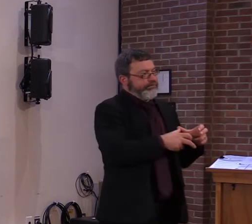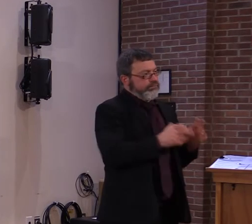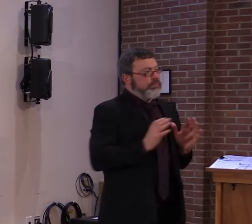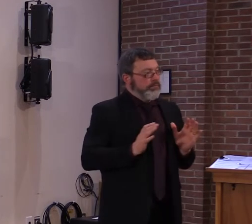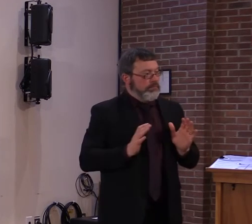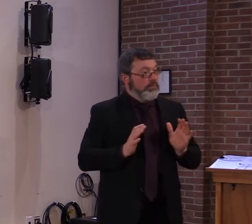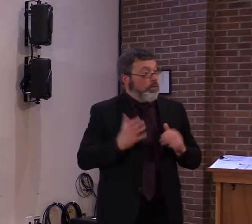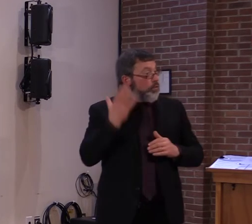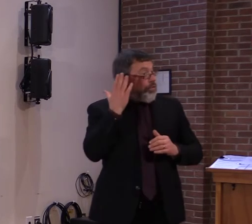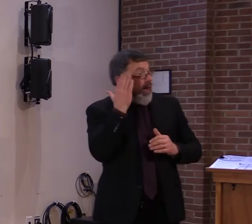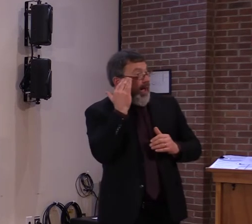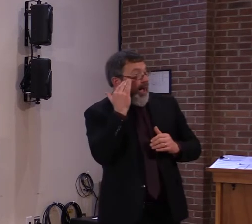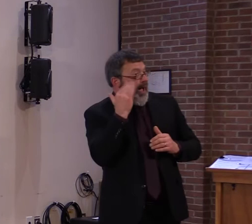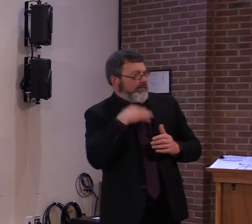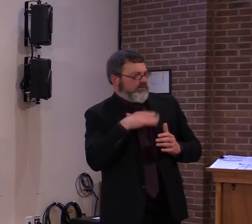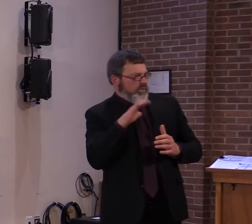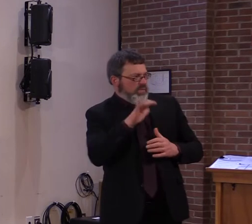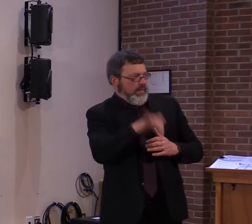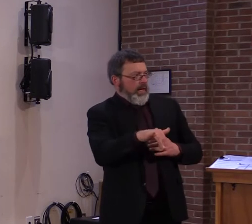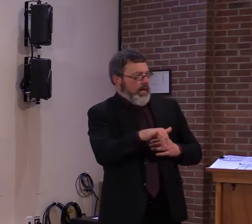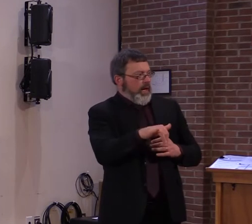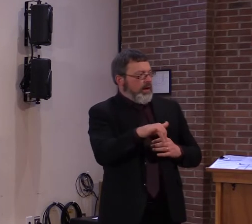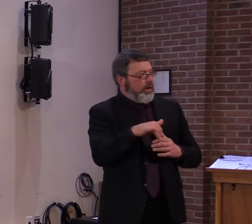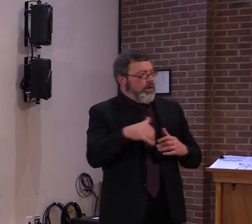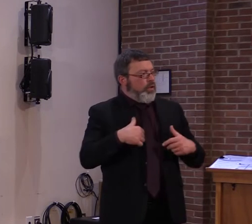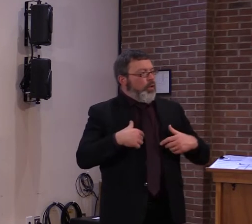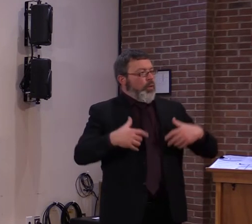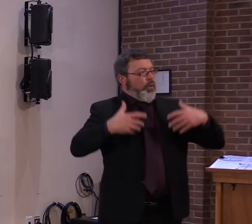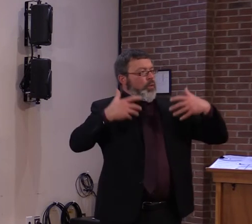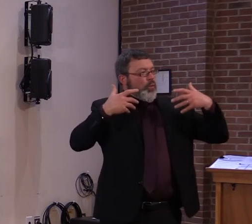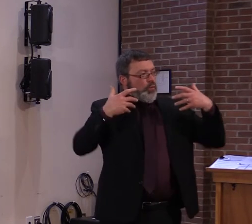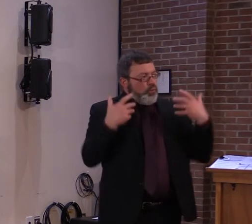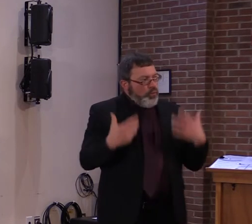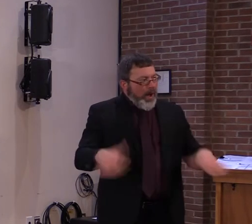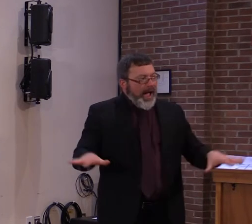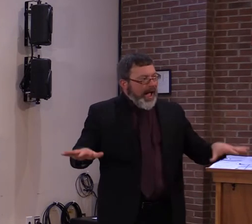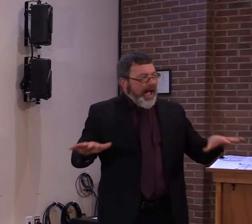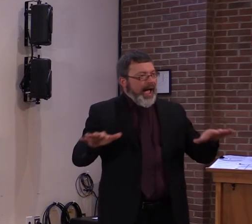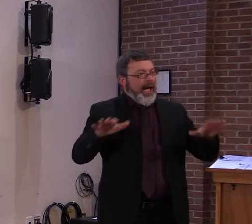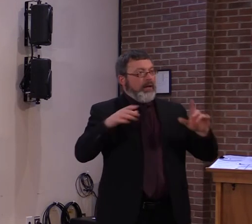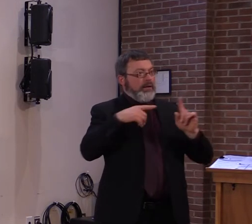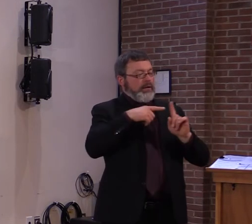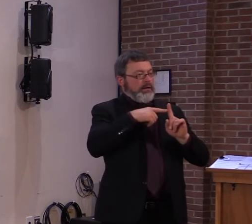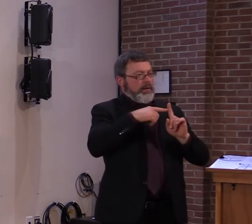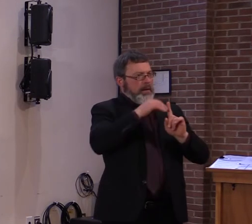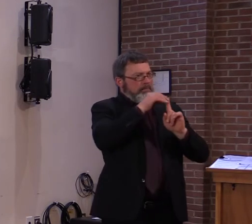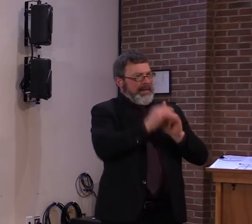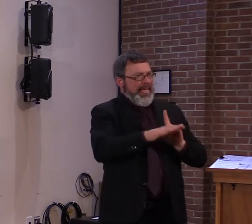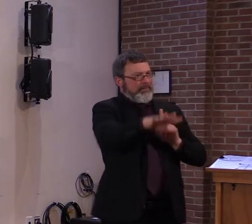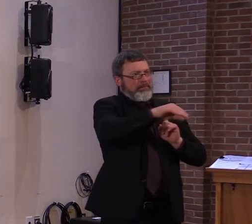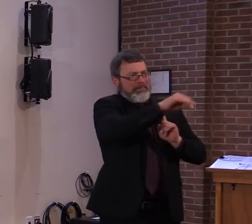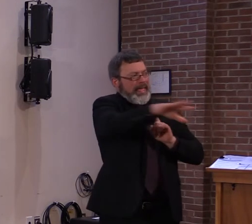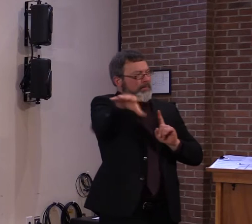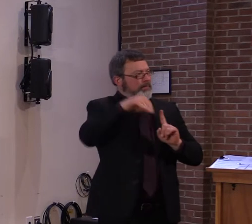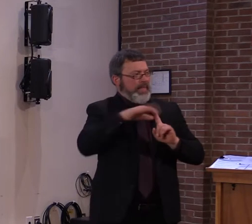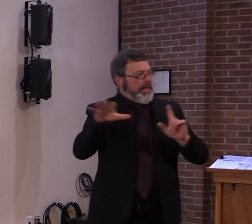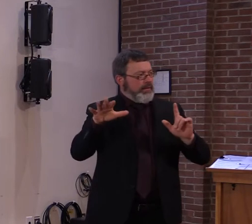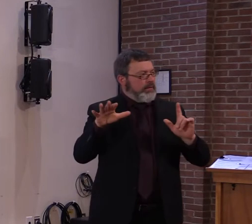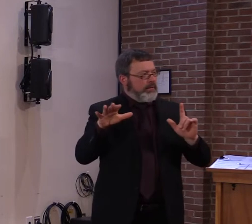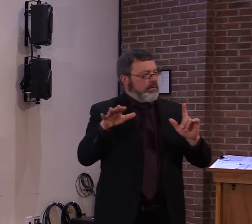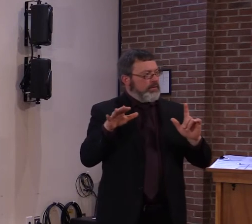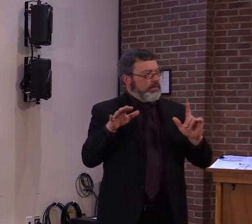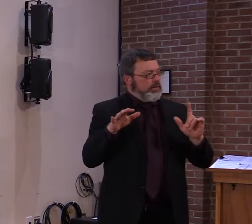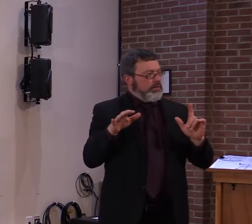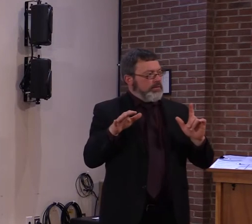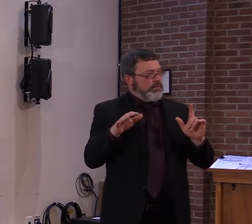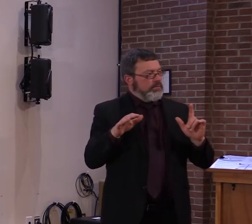we do not want positive college students being sent home to their communities.